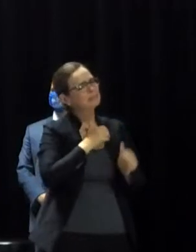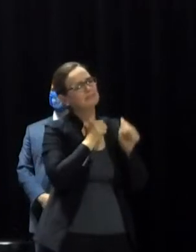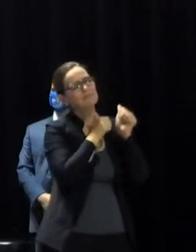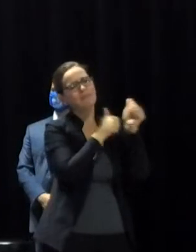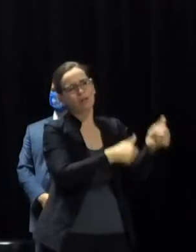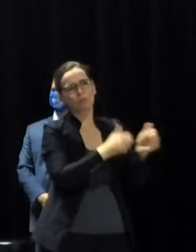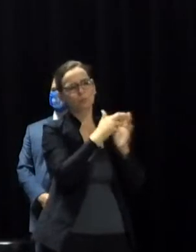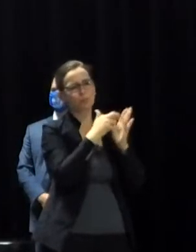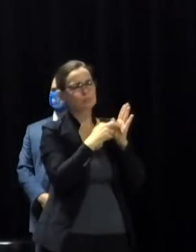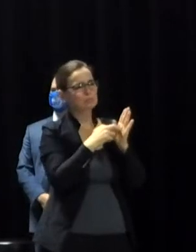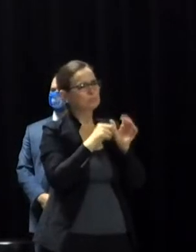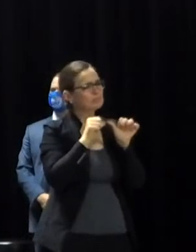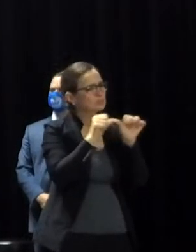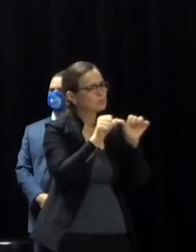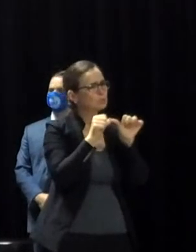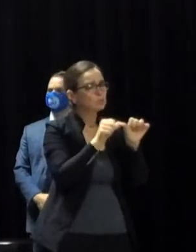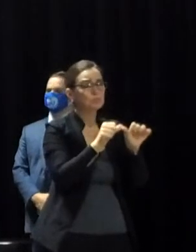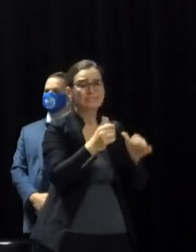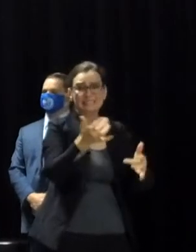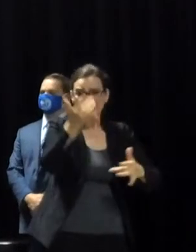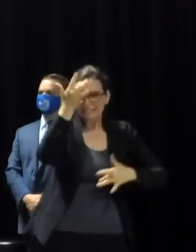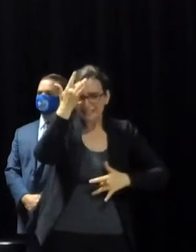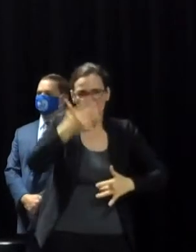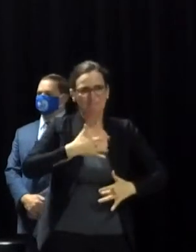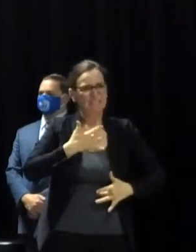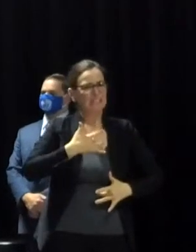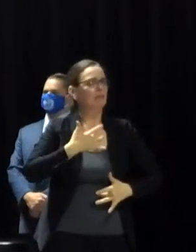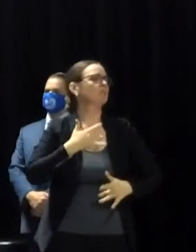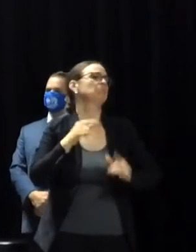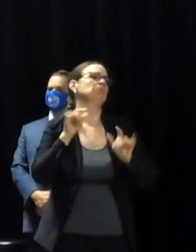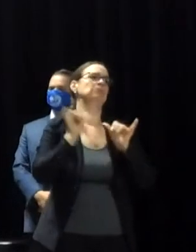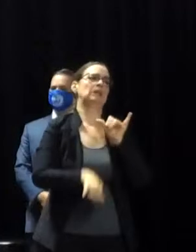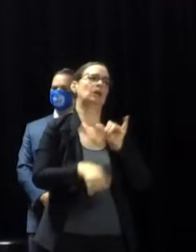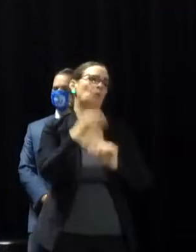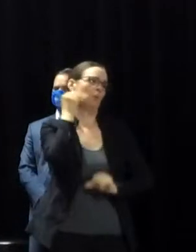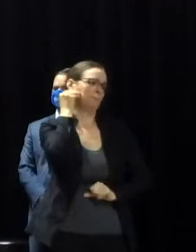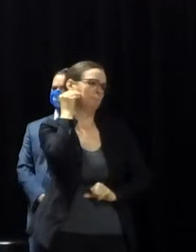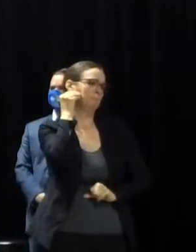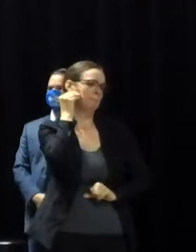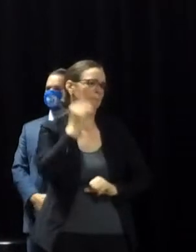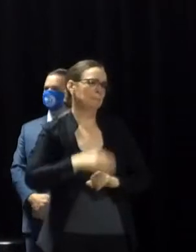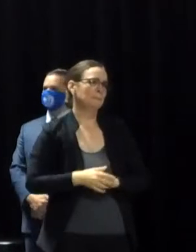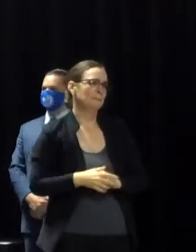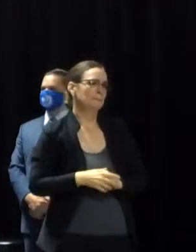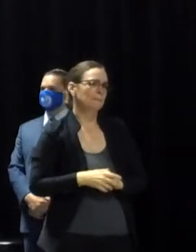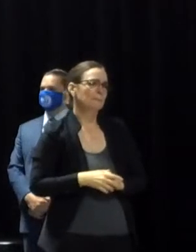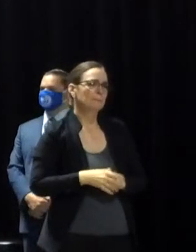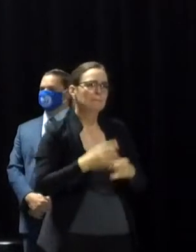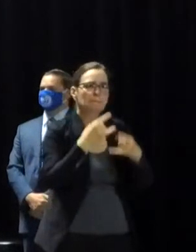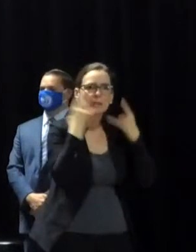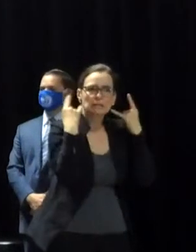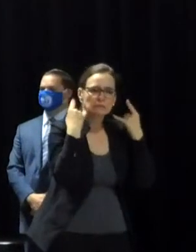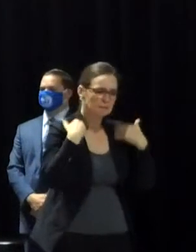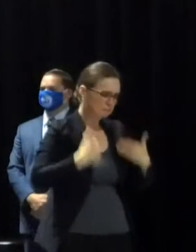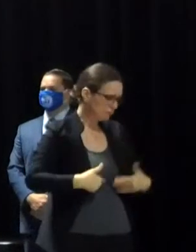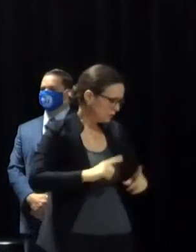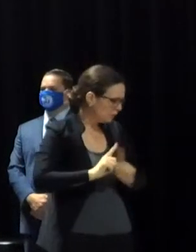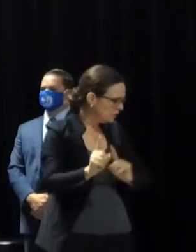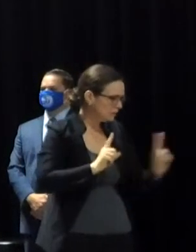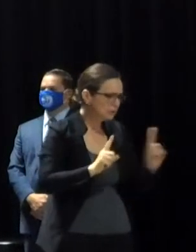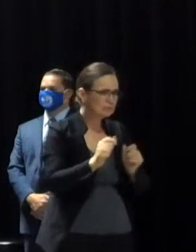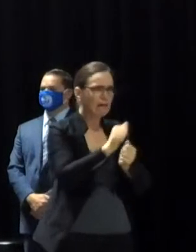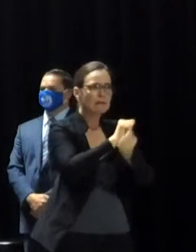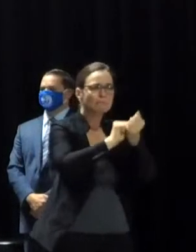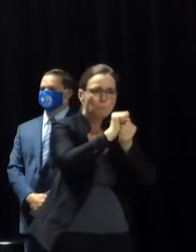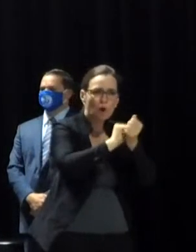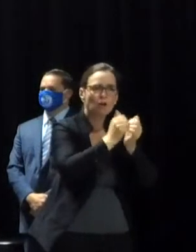sick, keep the mask on when you are in public, when you're at your workplace, keep the distance 6 feet or more. That is very important.